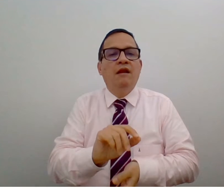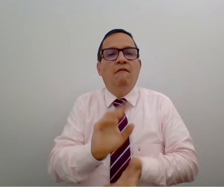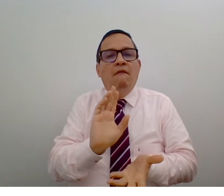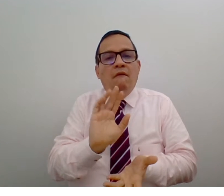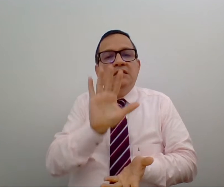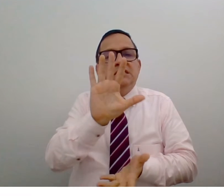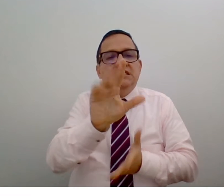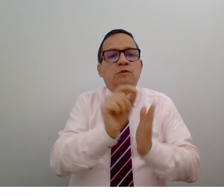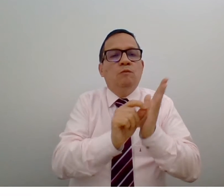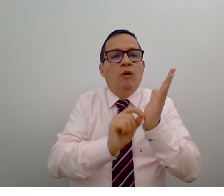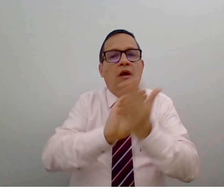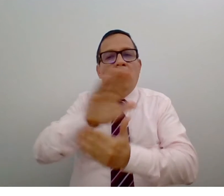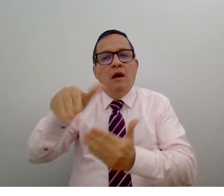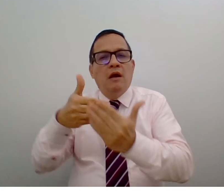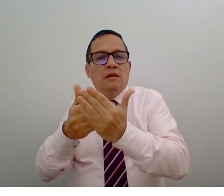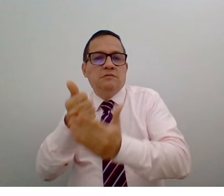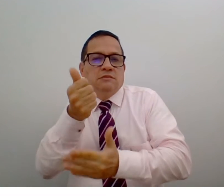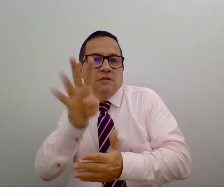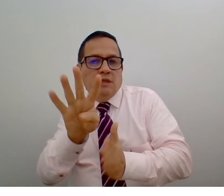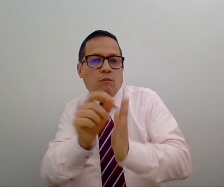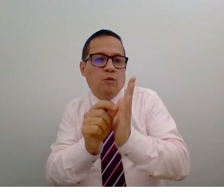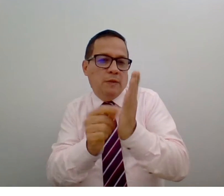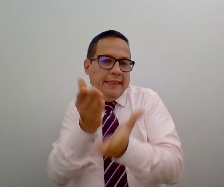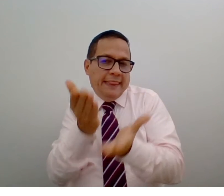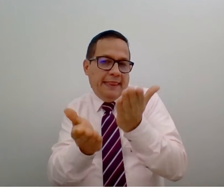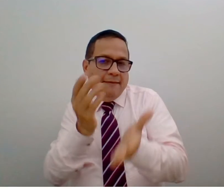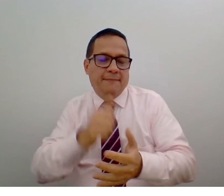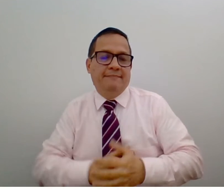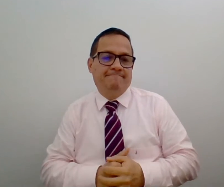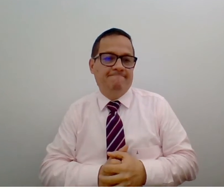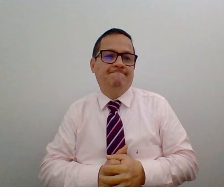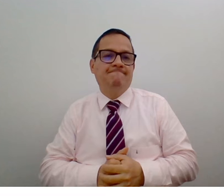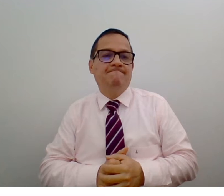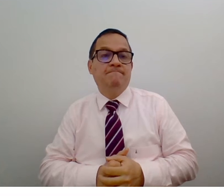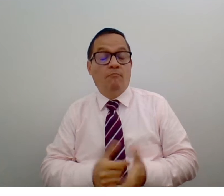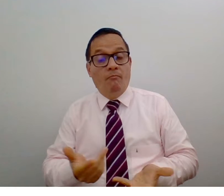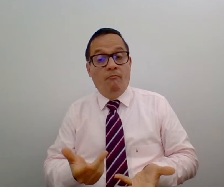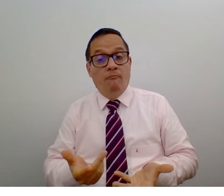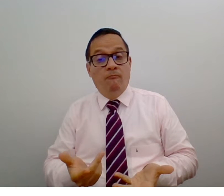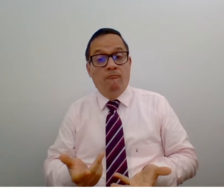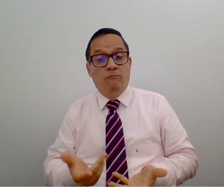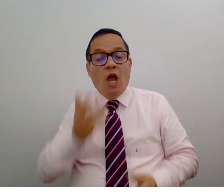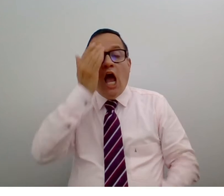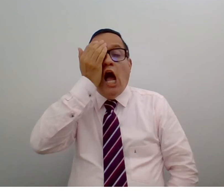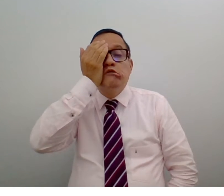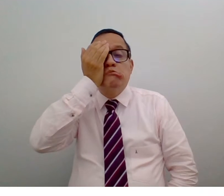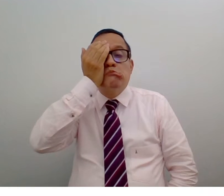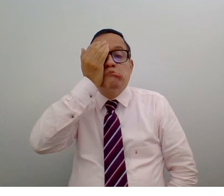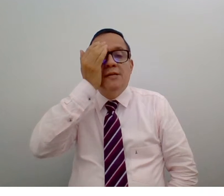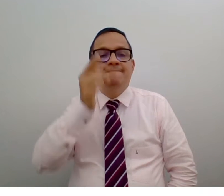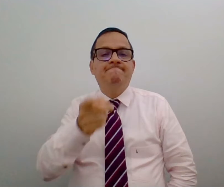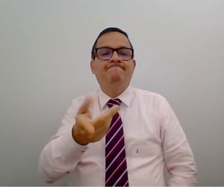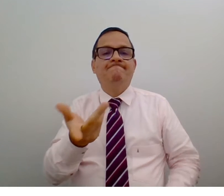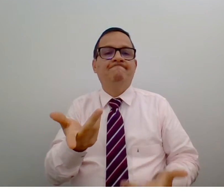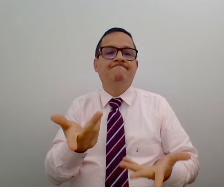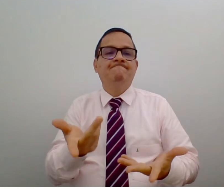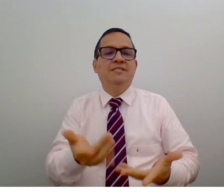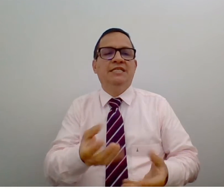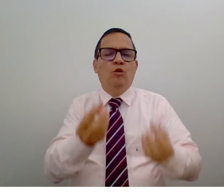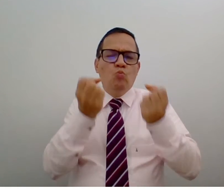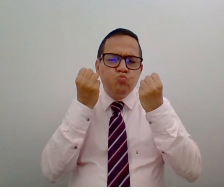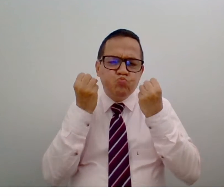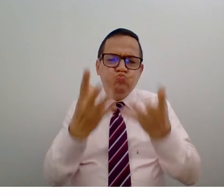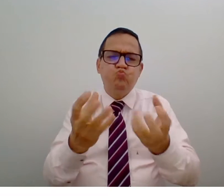between 5 points and 14 points. Low level makes numerous errors of